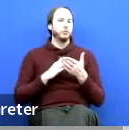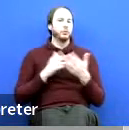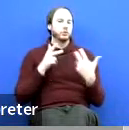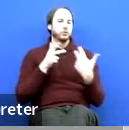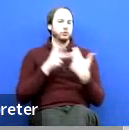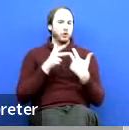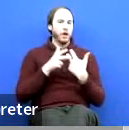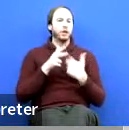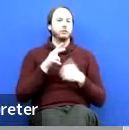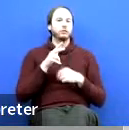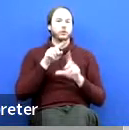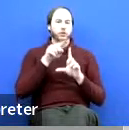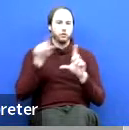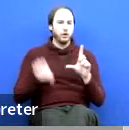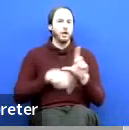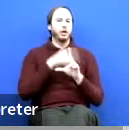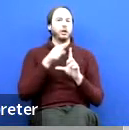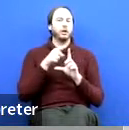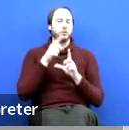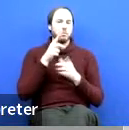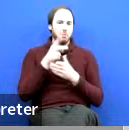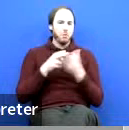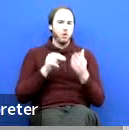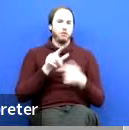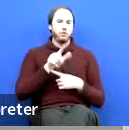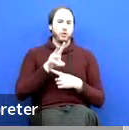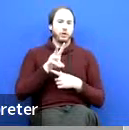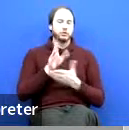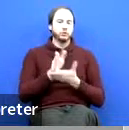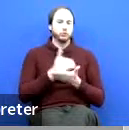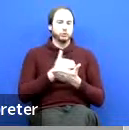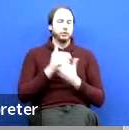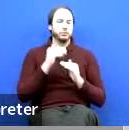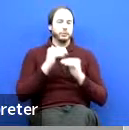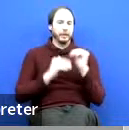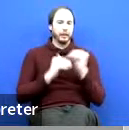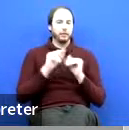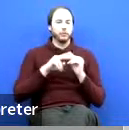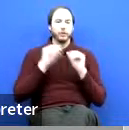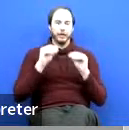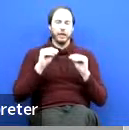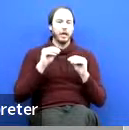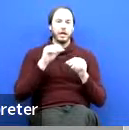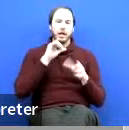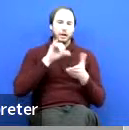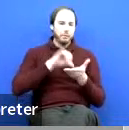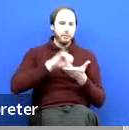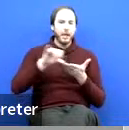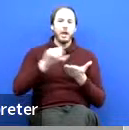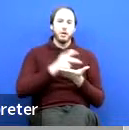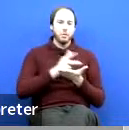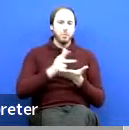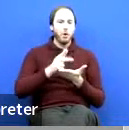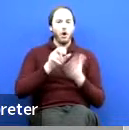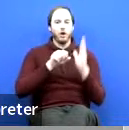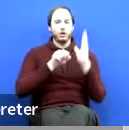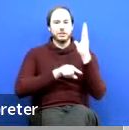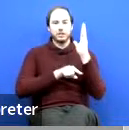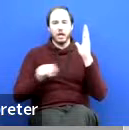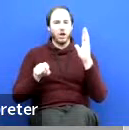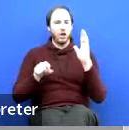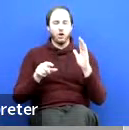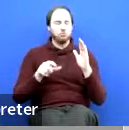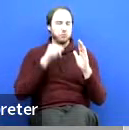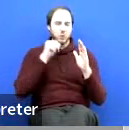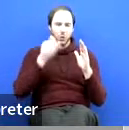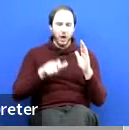circulating 100% around both of the 26-unit buildings. So we were able to put no parking or pavement along our south property line